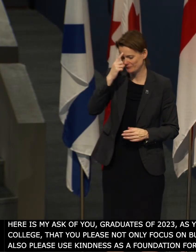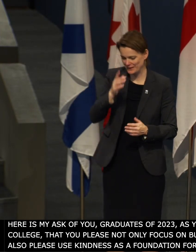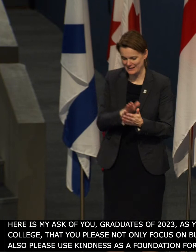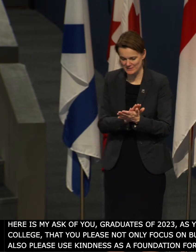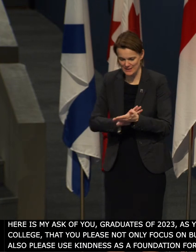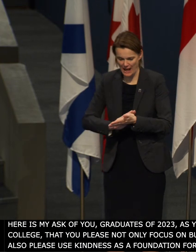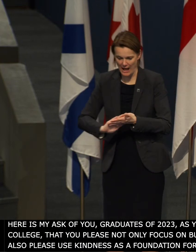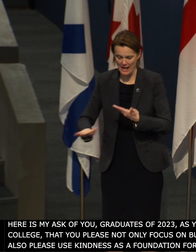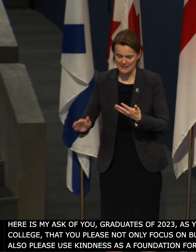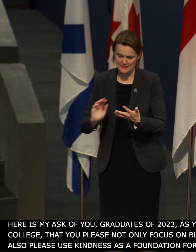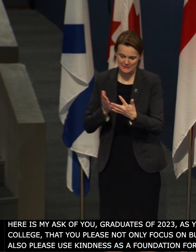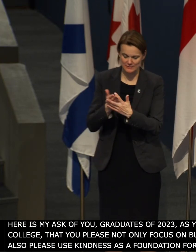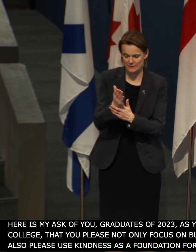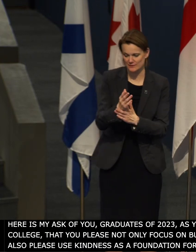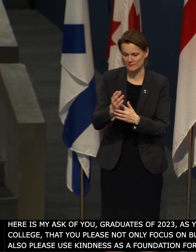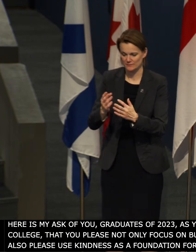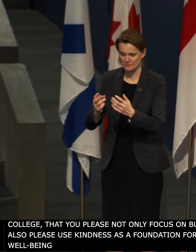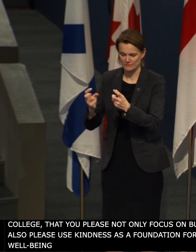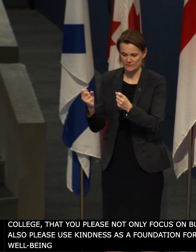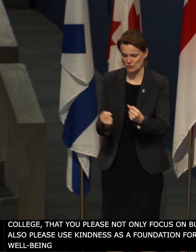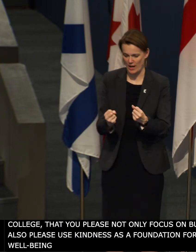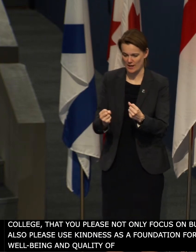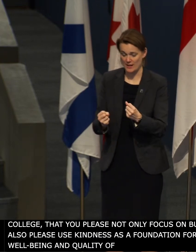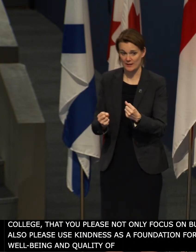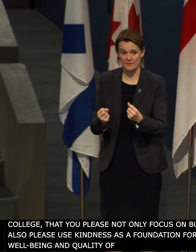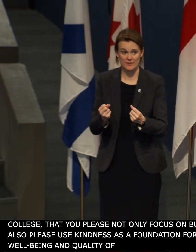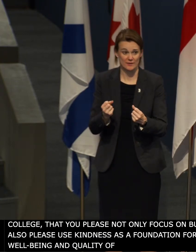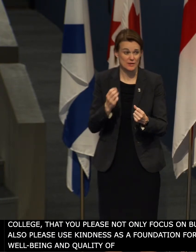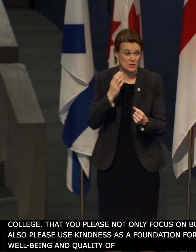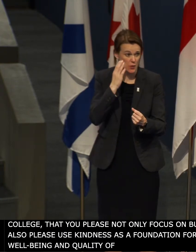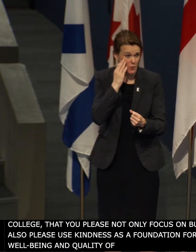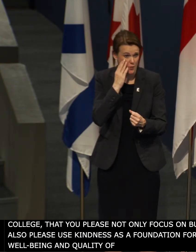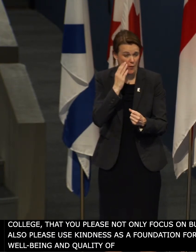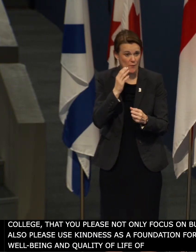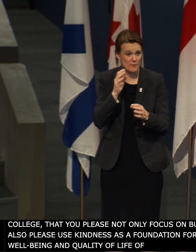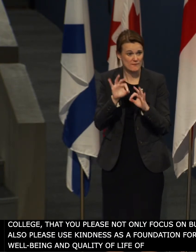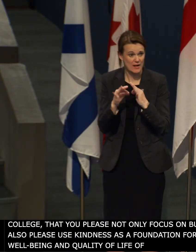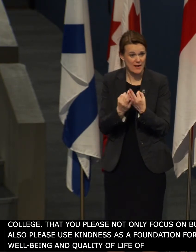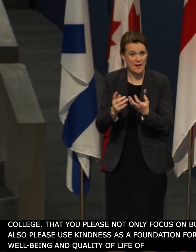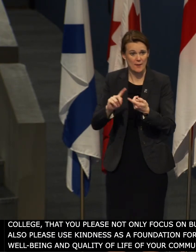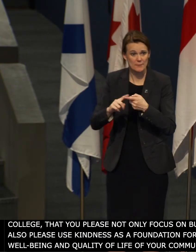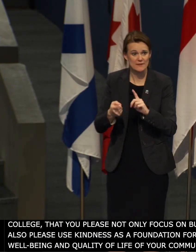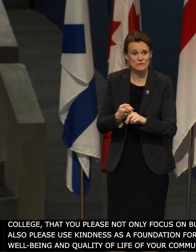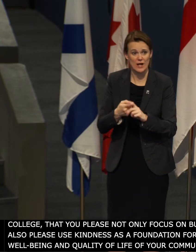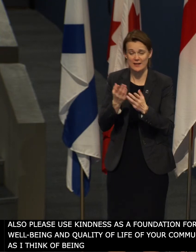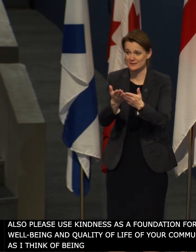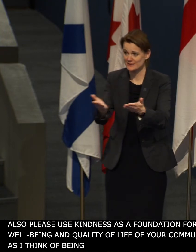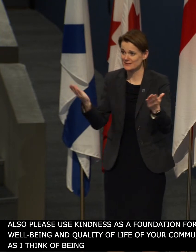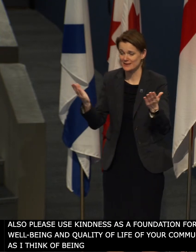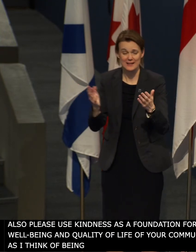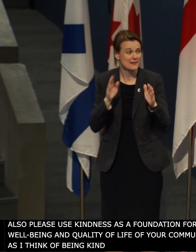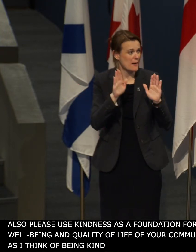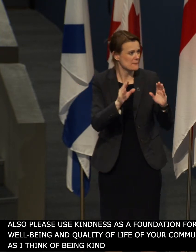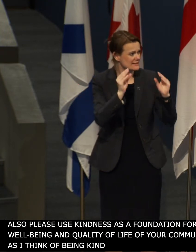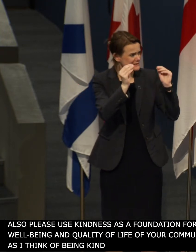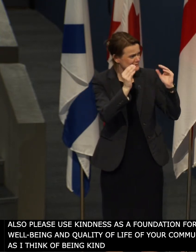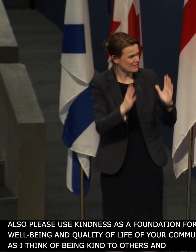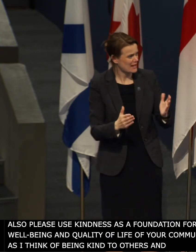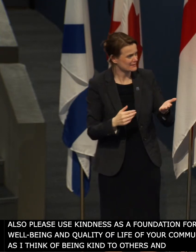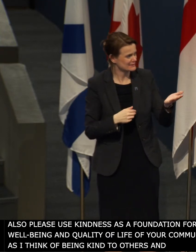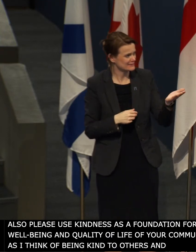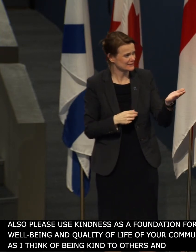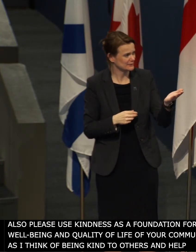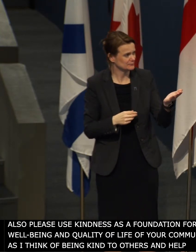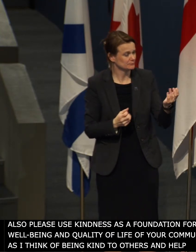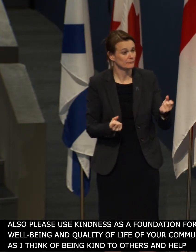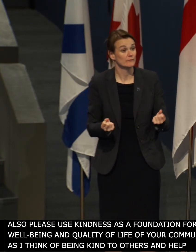help build resiliency, graduates, whether they're family, friends, loved ones, amazing faculty and staff,